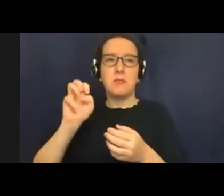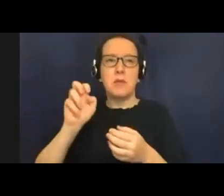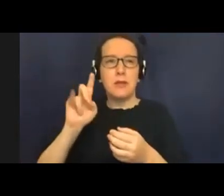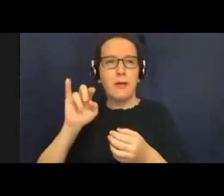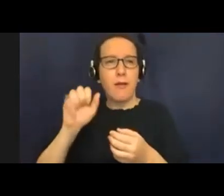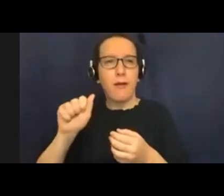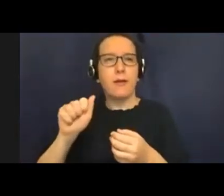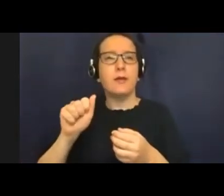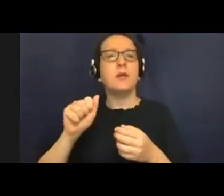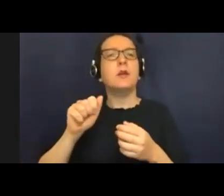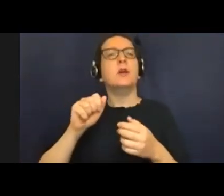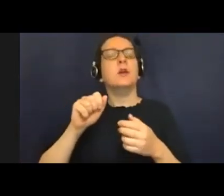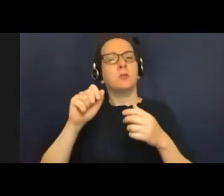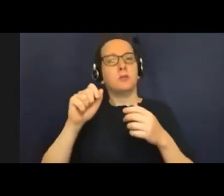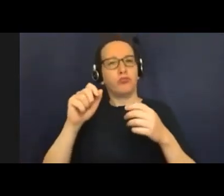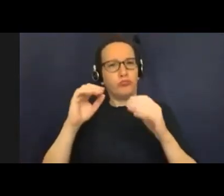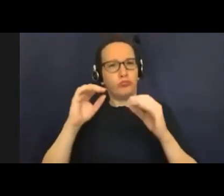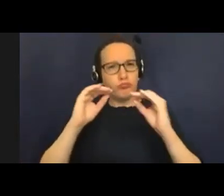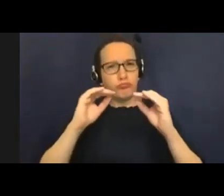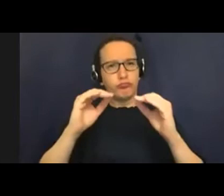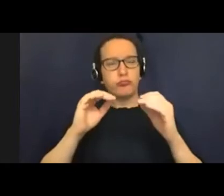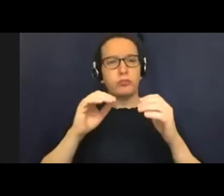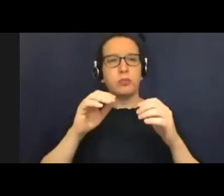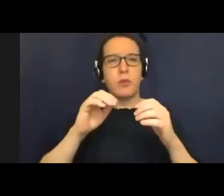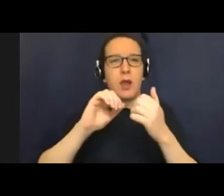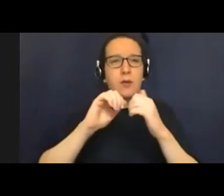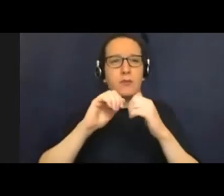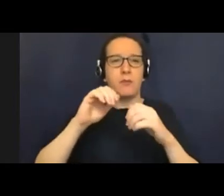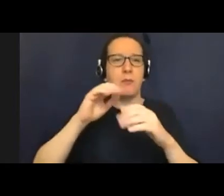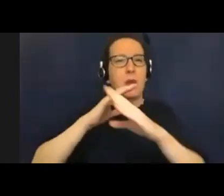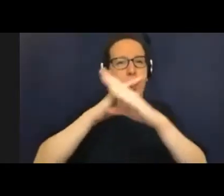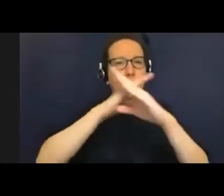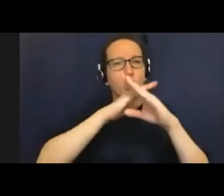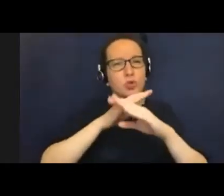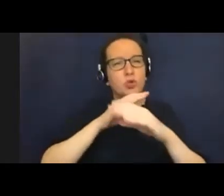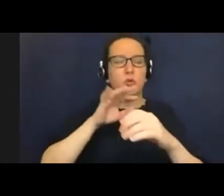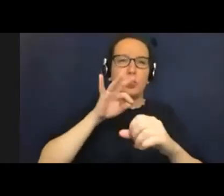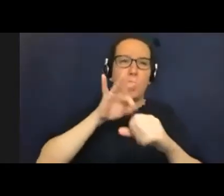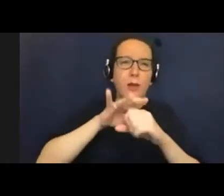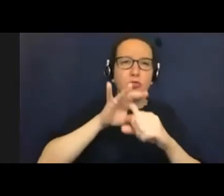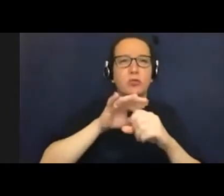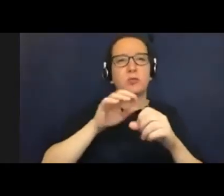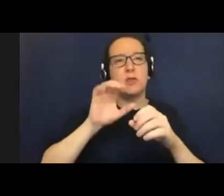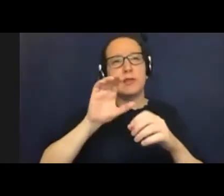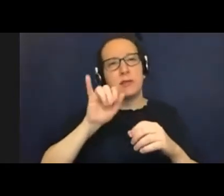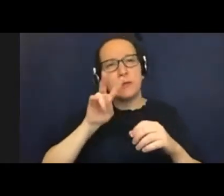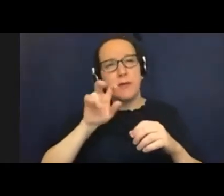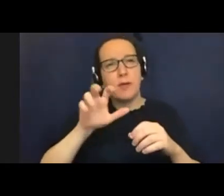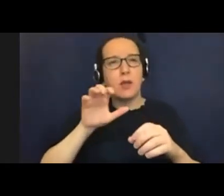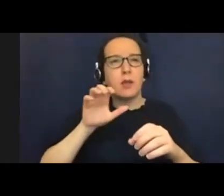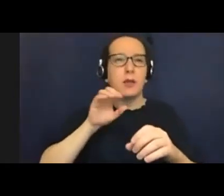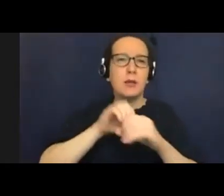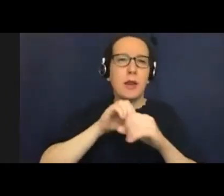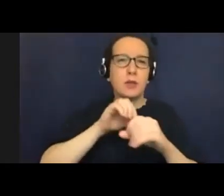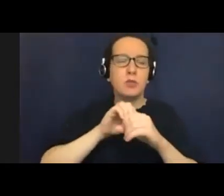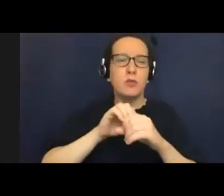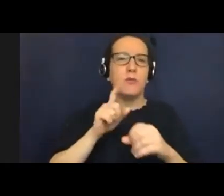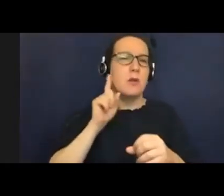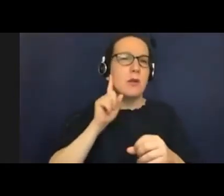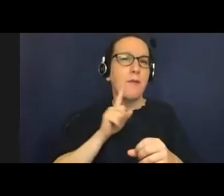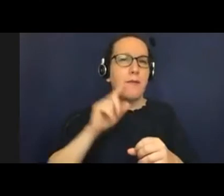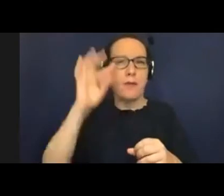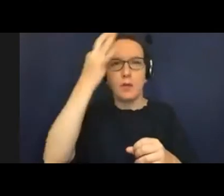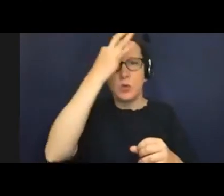And then the next webinar is going to address barriers to and opportunities for civic engagement of deaf Tunisians.